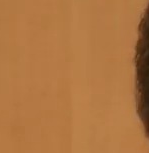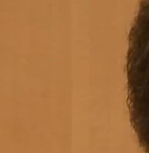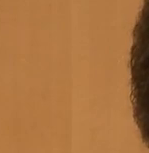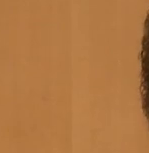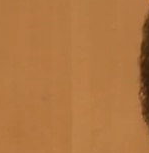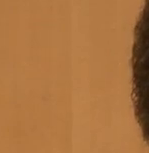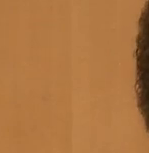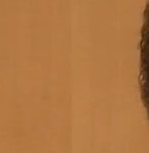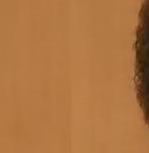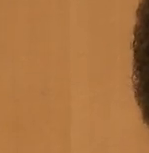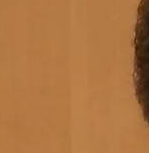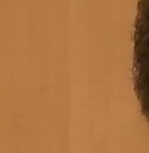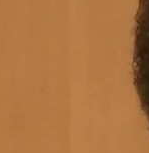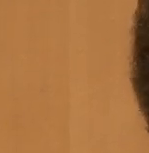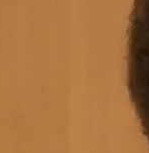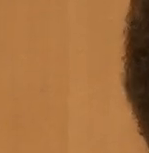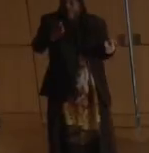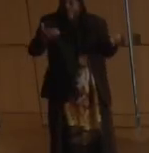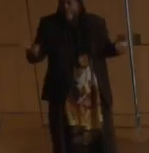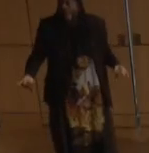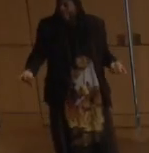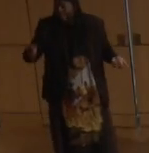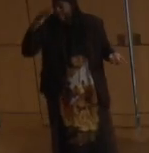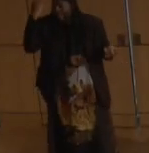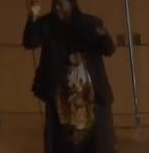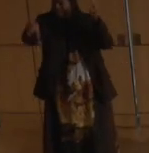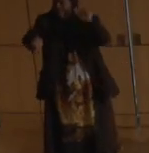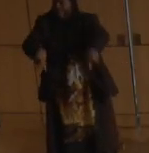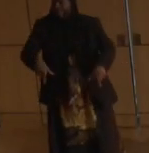we are cleaning up Broadway now.